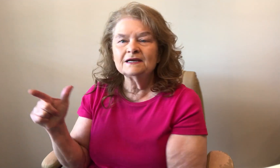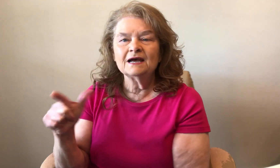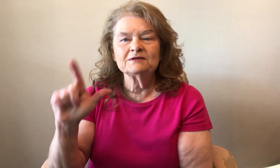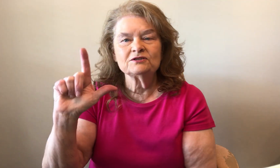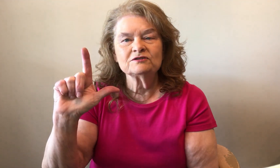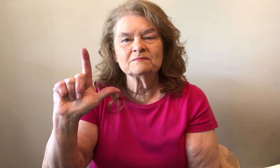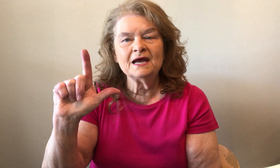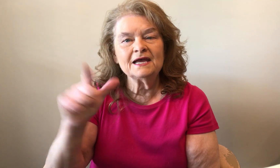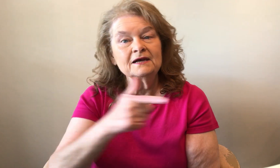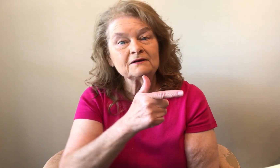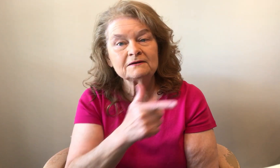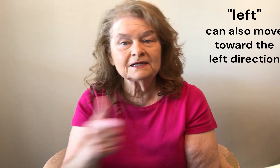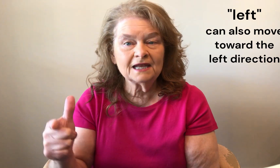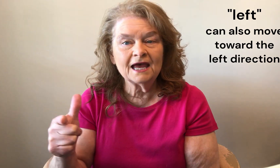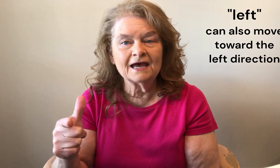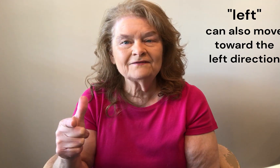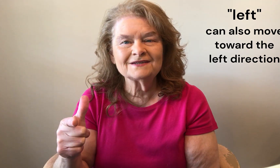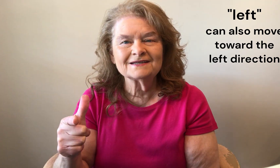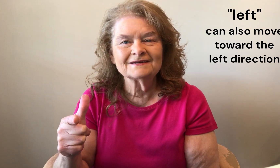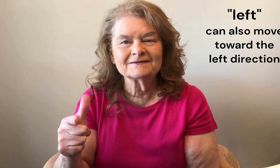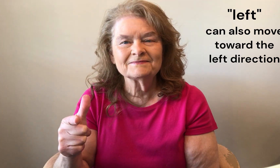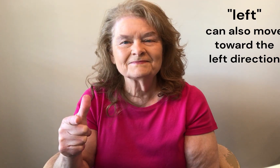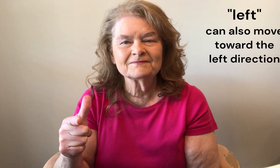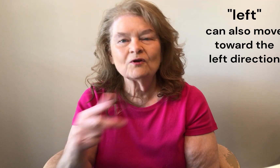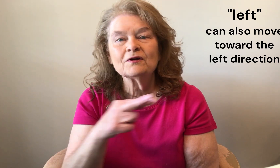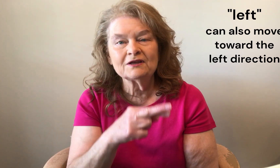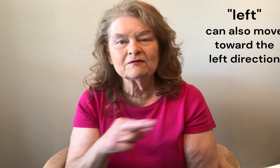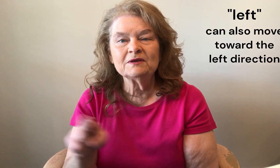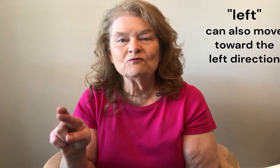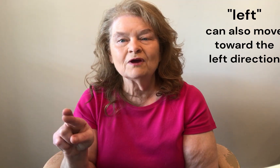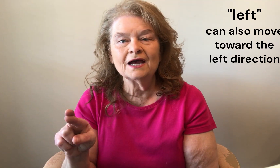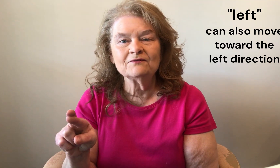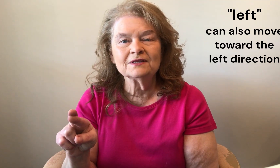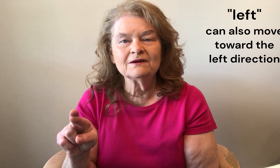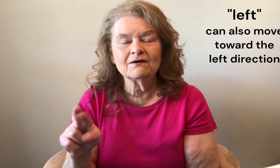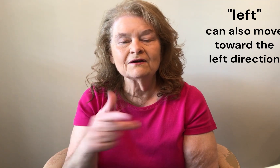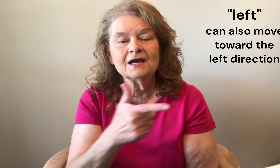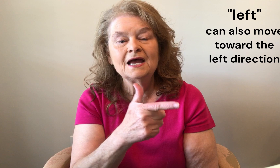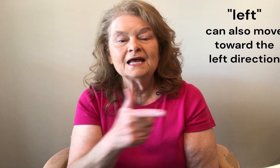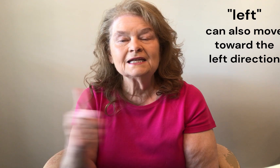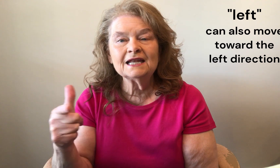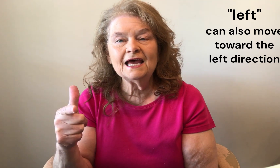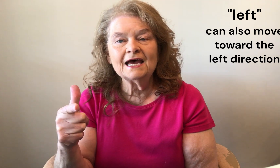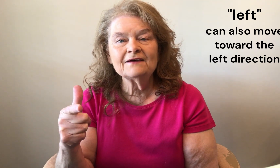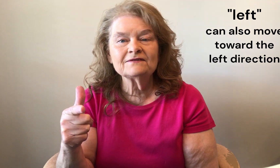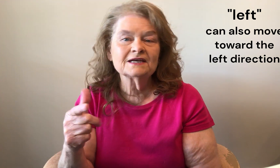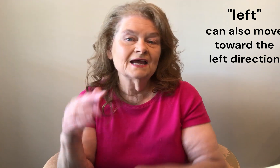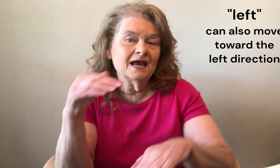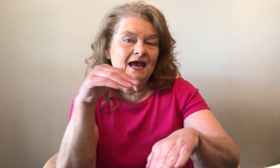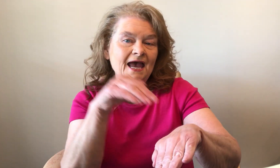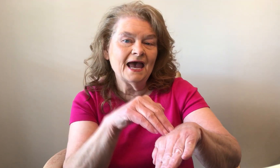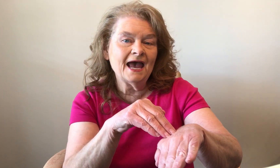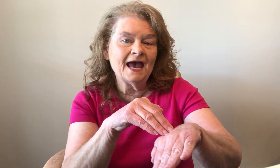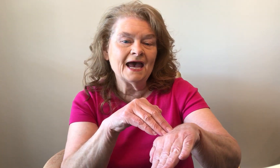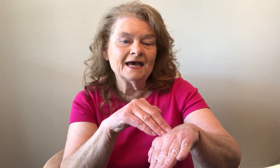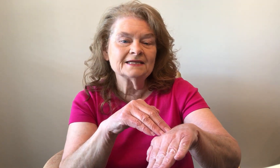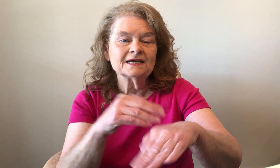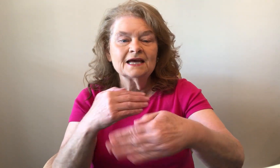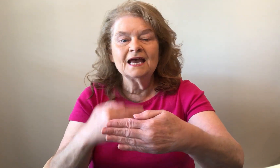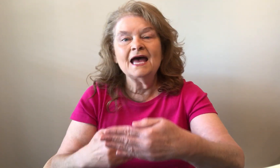just using my L, left, or that would be right with an R. Left at